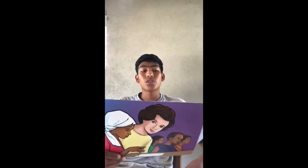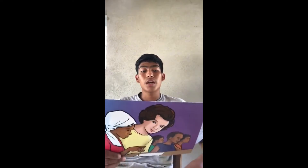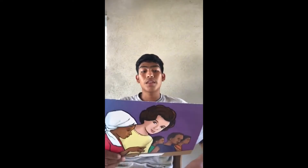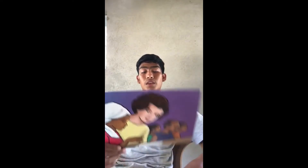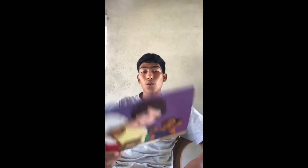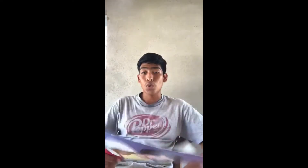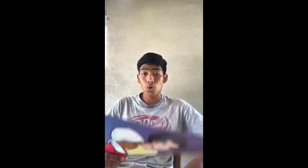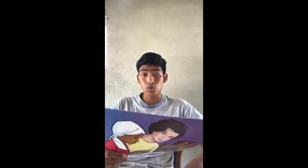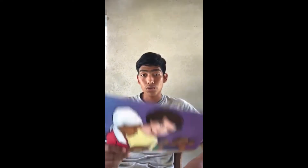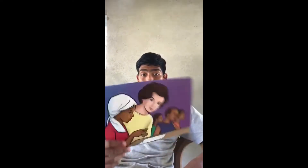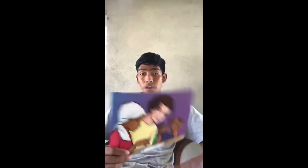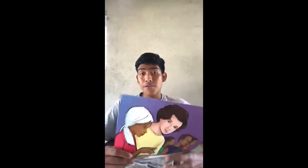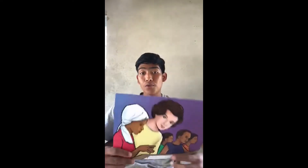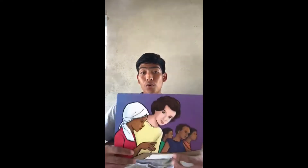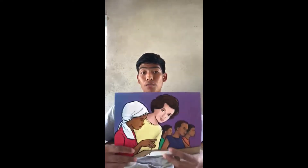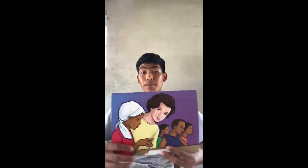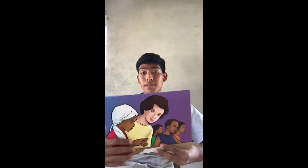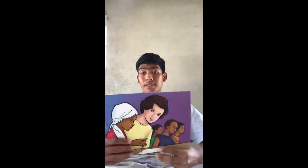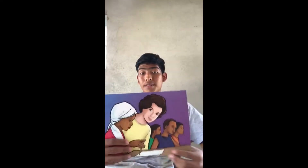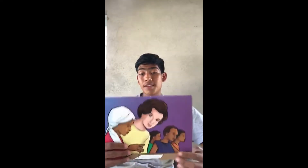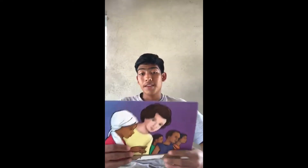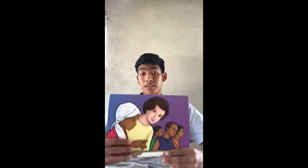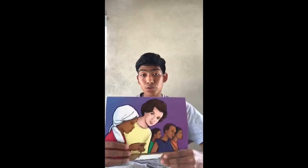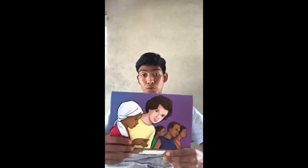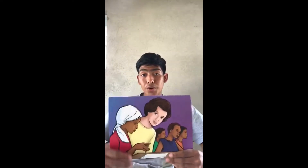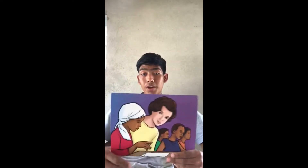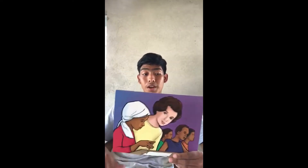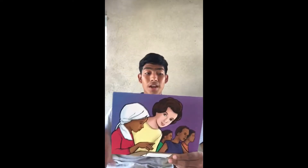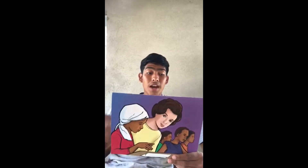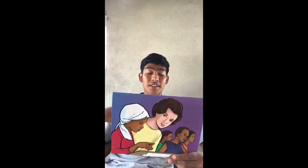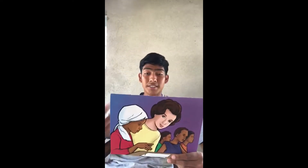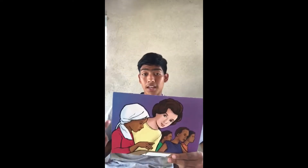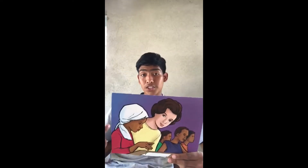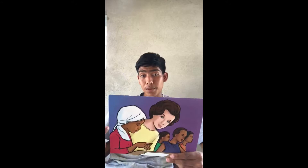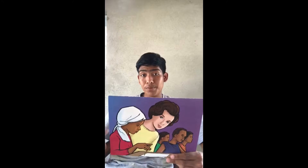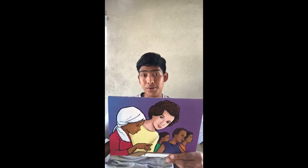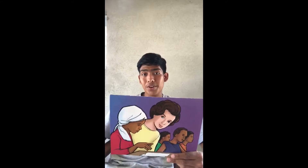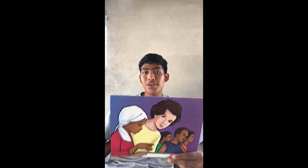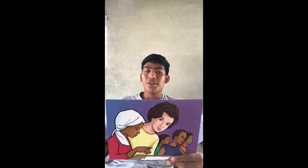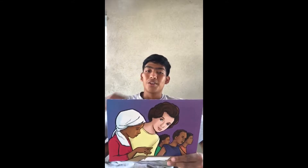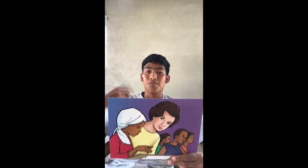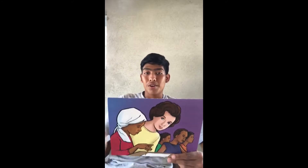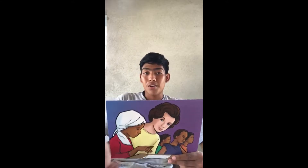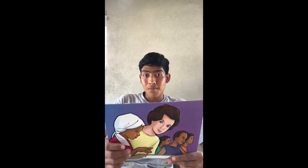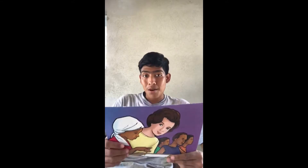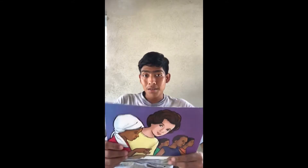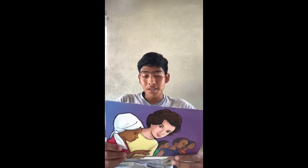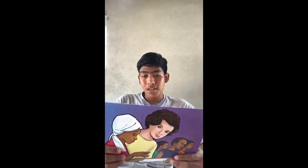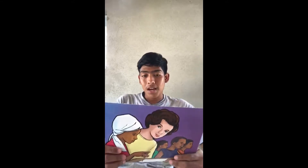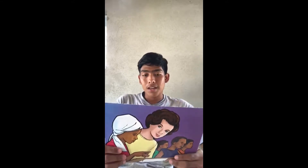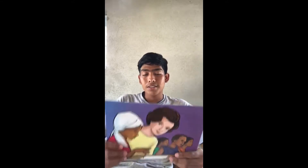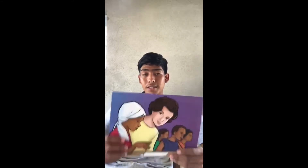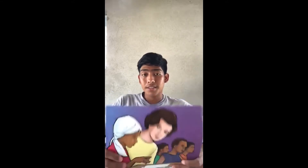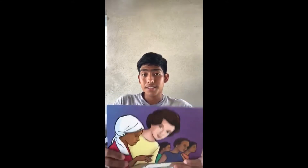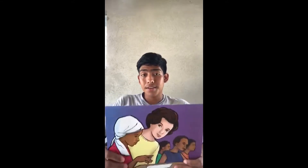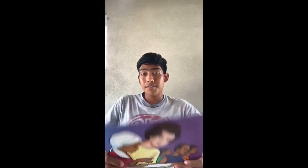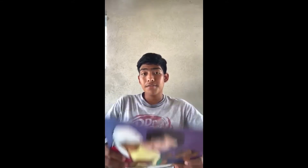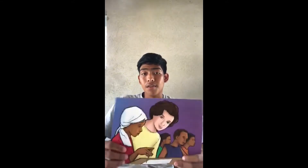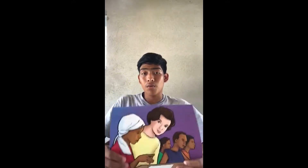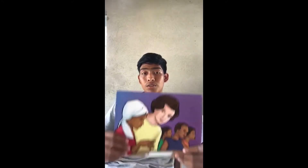Sang in the Goat House. If you don't want to miss the story and the second chapter, you better come on and stay safe. Always